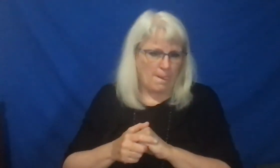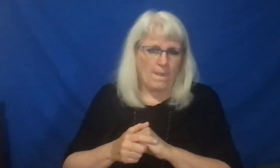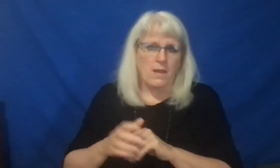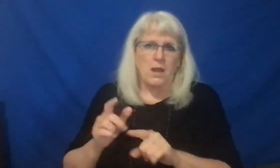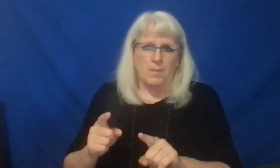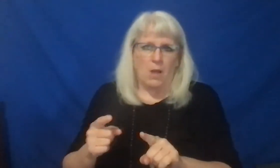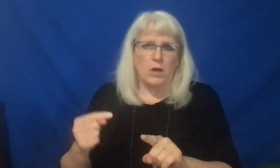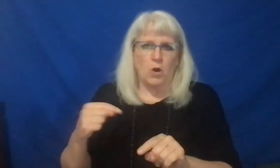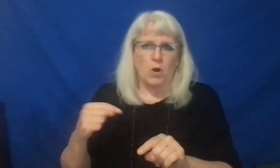first board meeting,